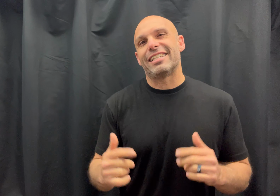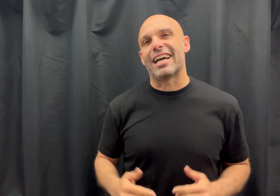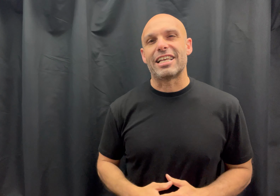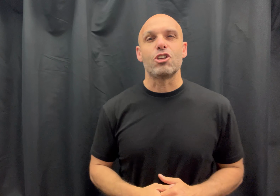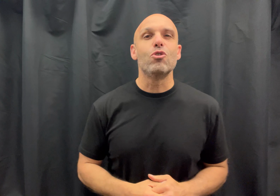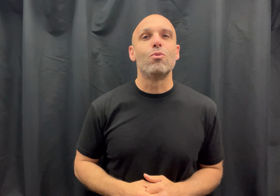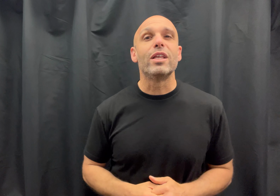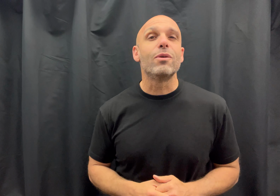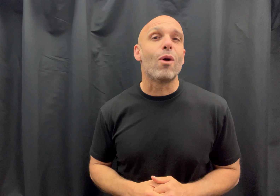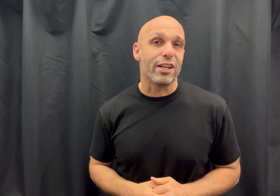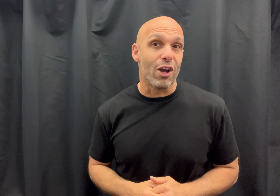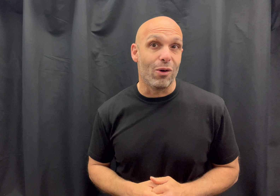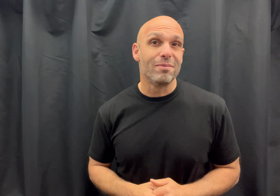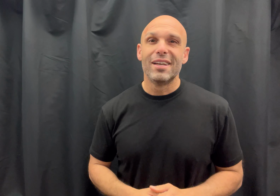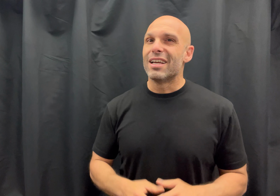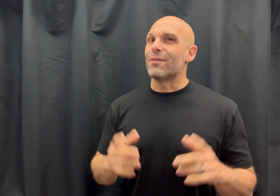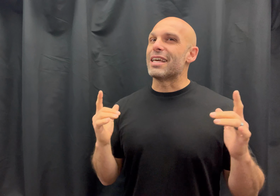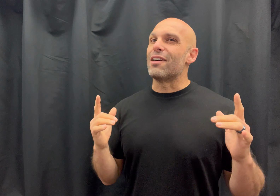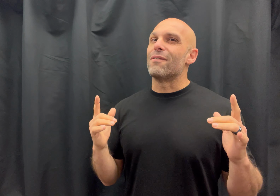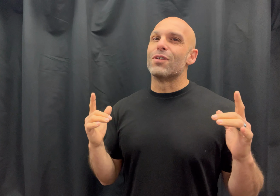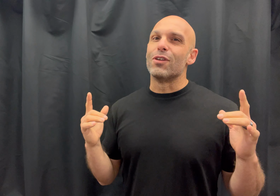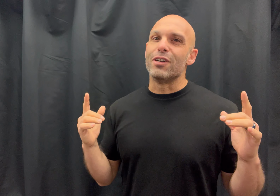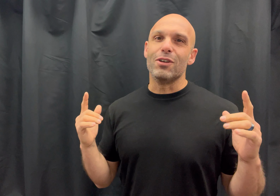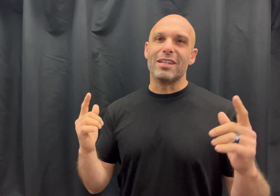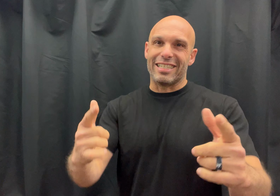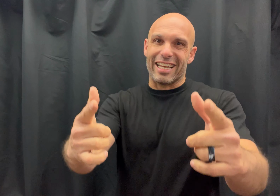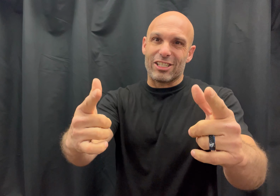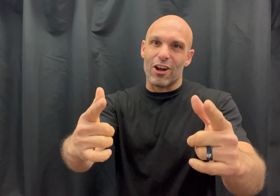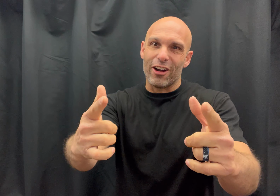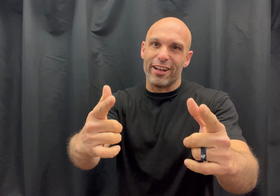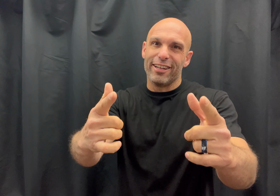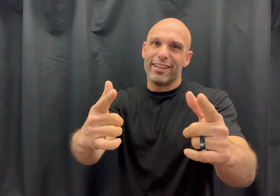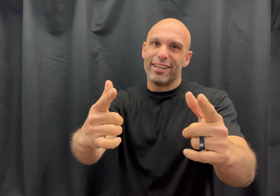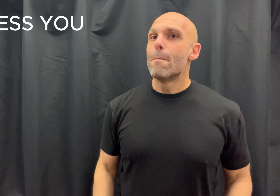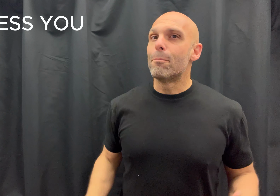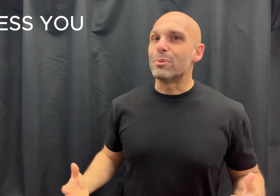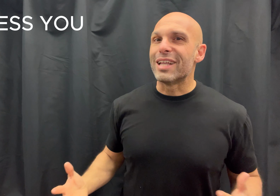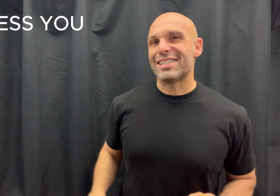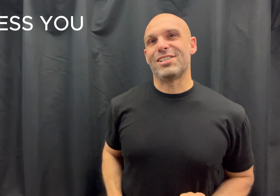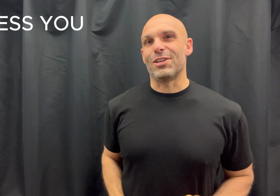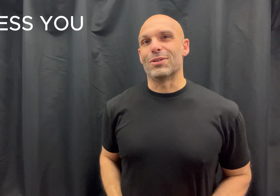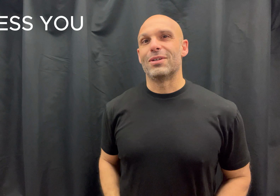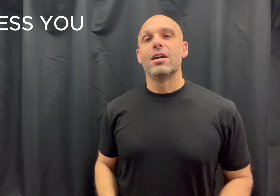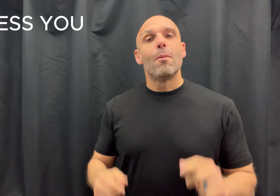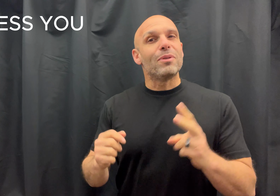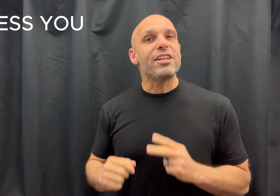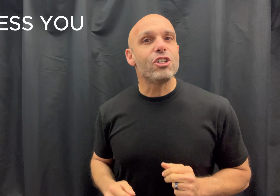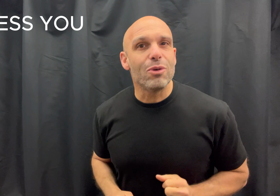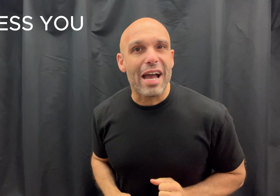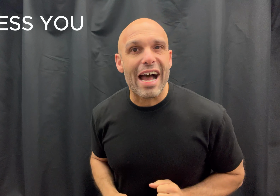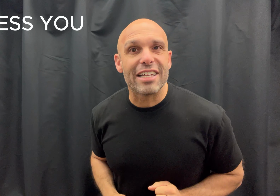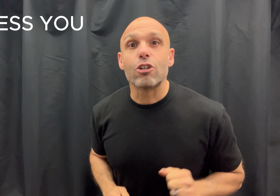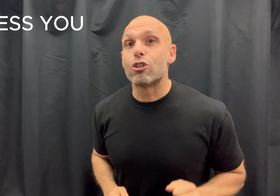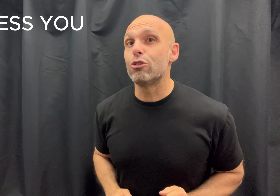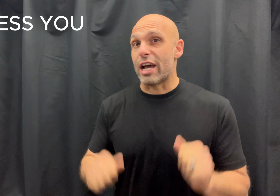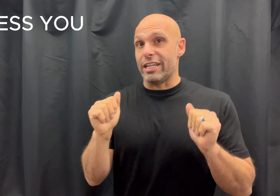that you really want to know. Without further ado, let's get started. Bless you. Bless you has 2 signs.